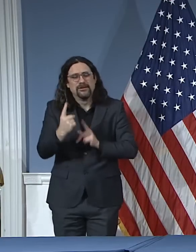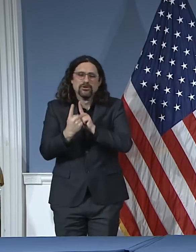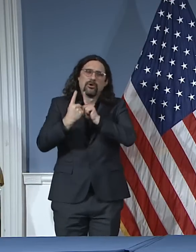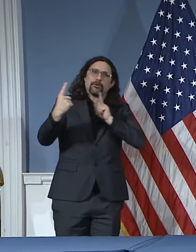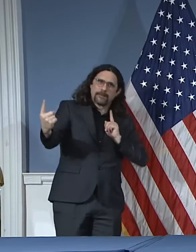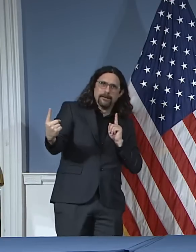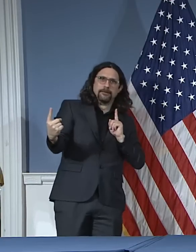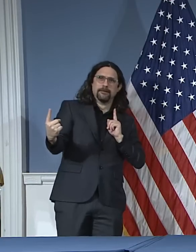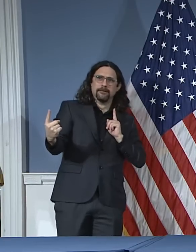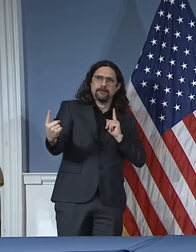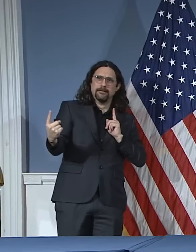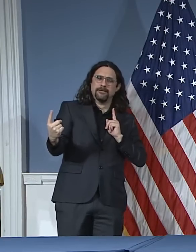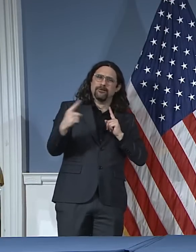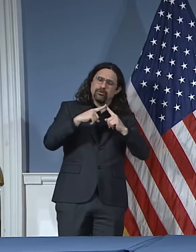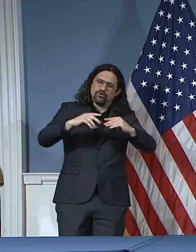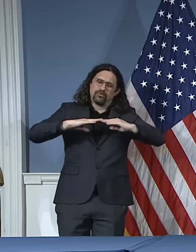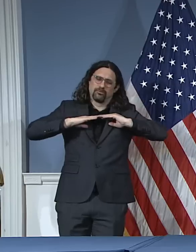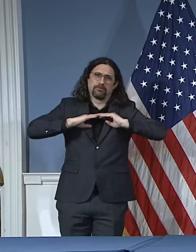crucial.